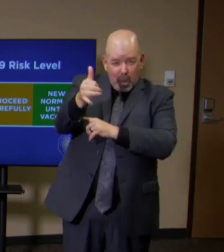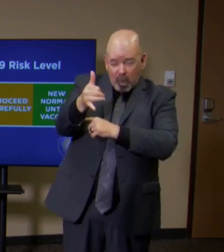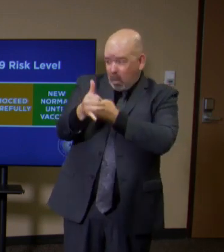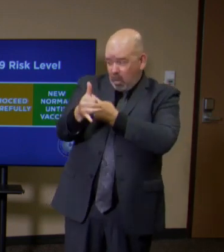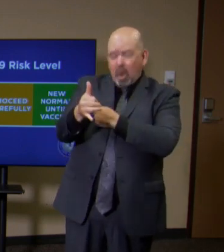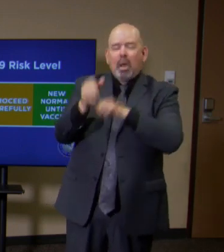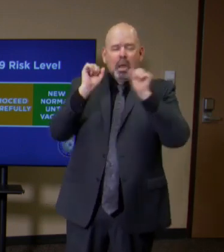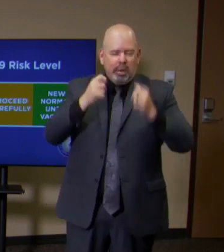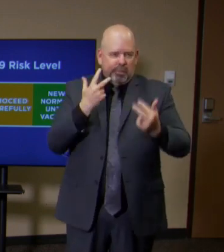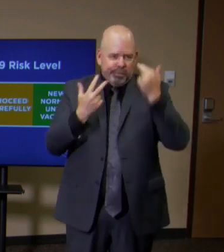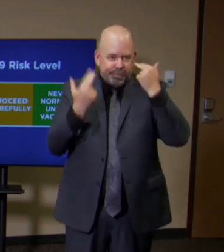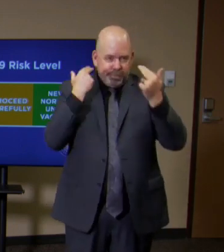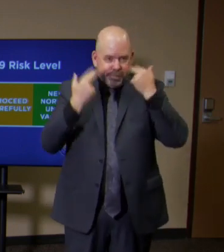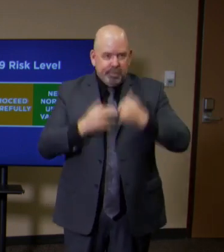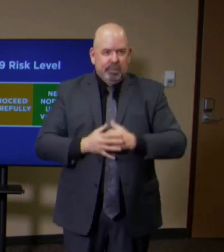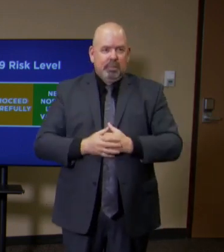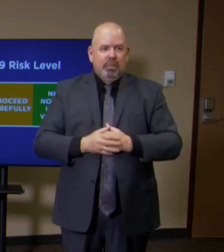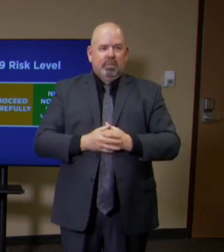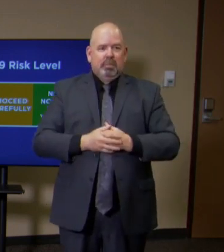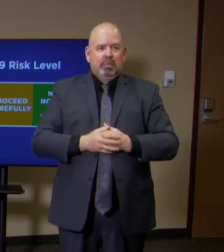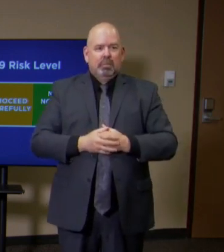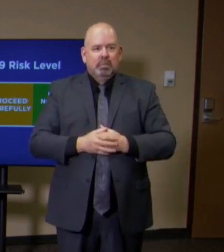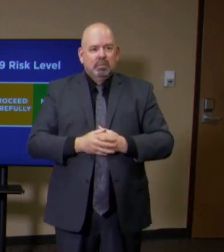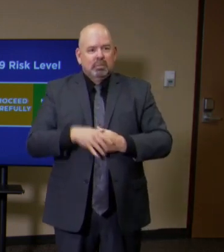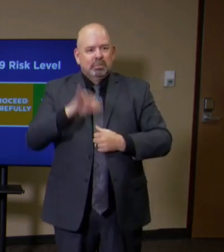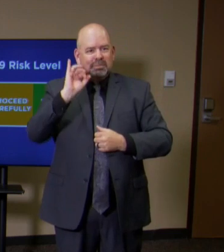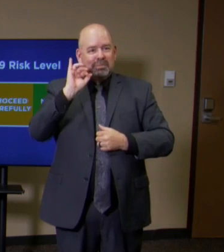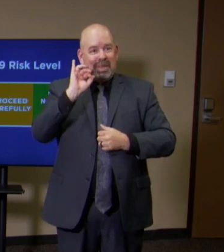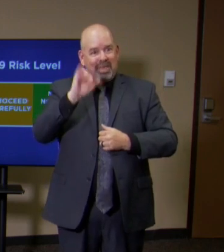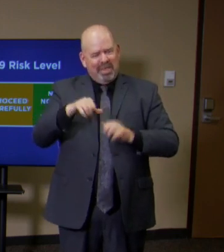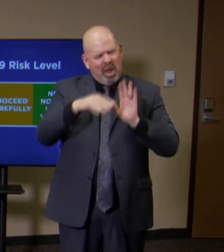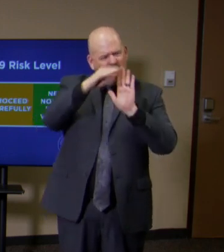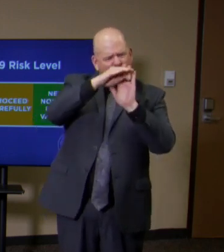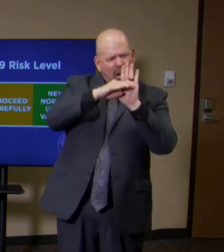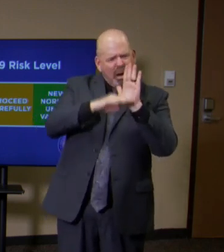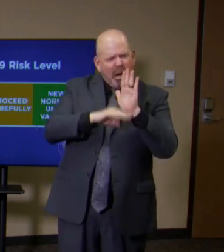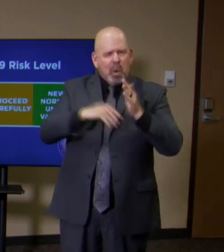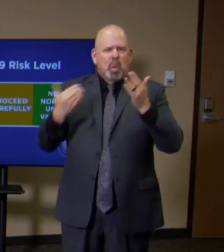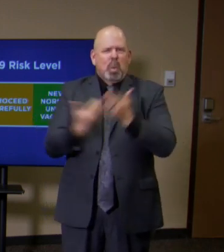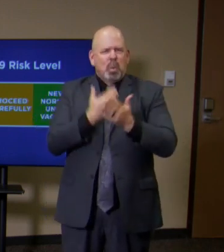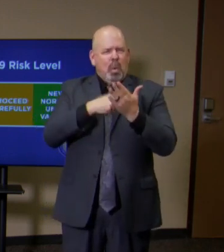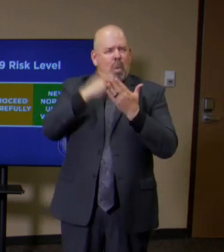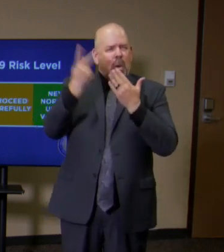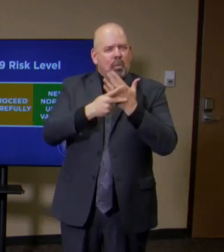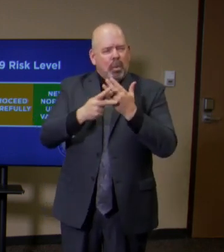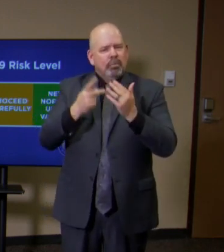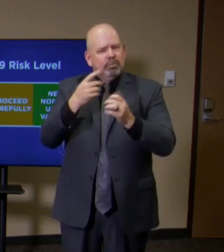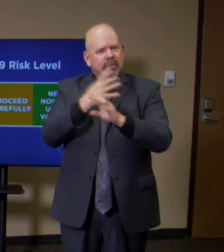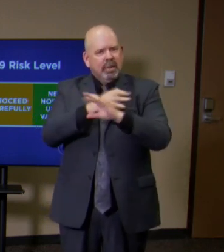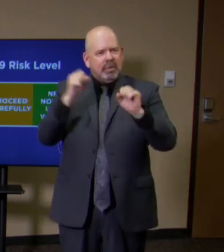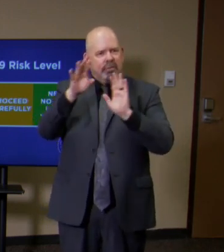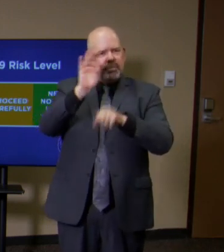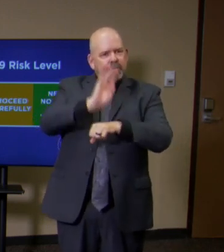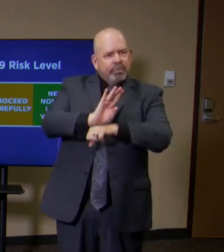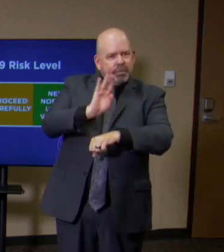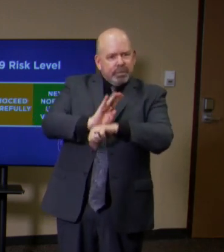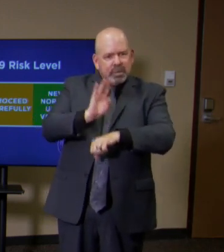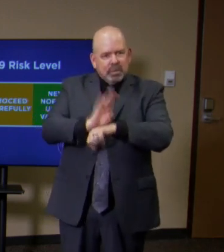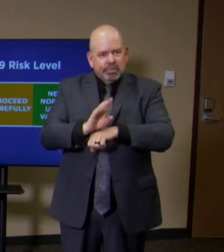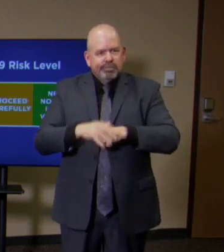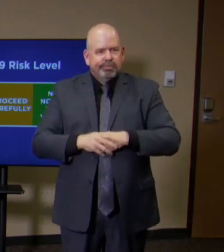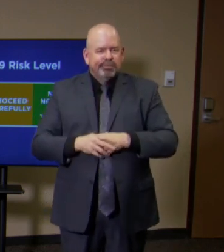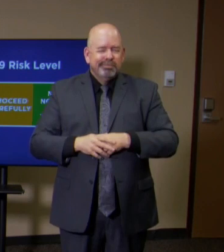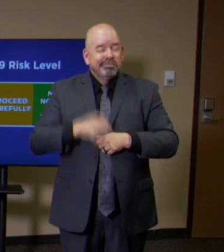is a voluntary thing. I think what will happen, of course, is patrons will look to see if